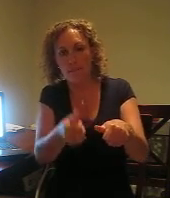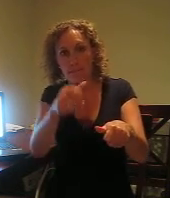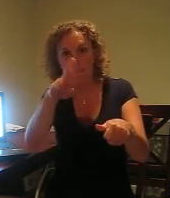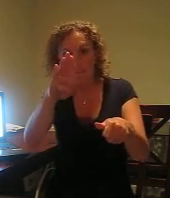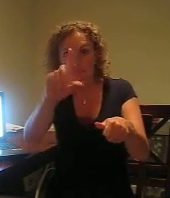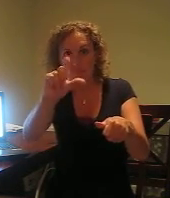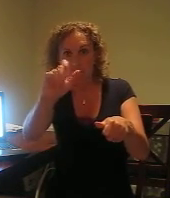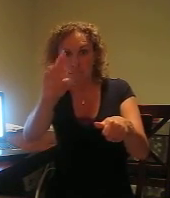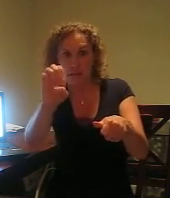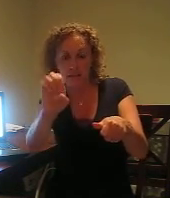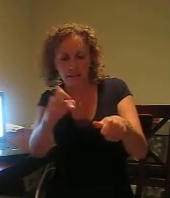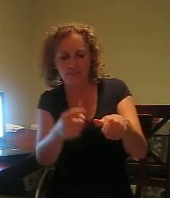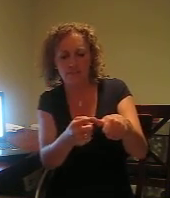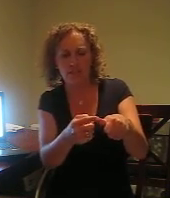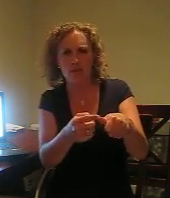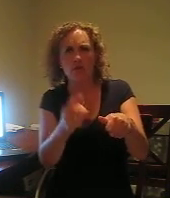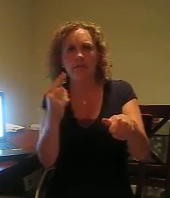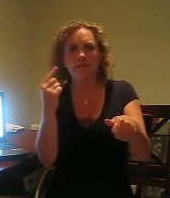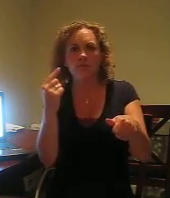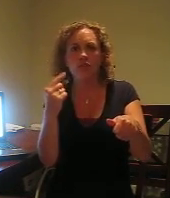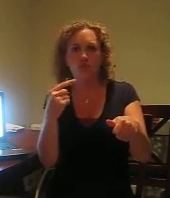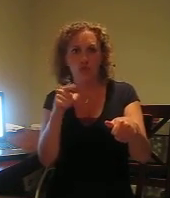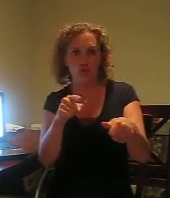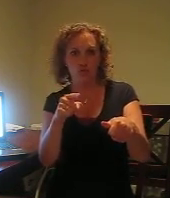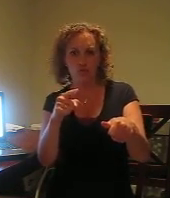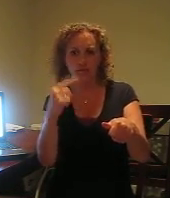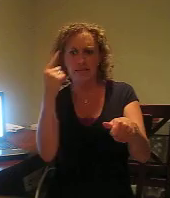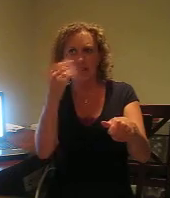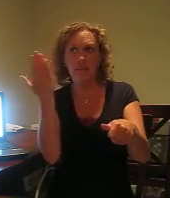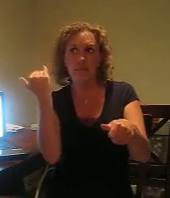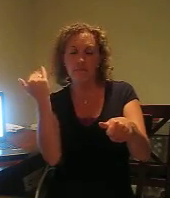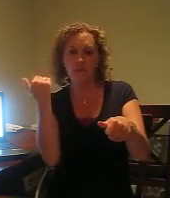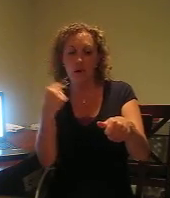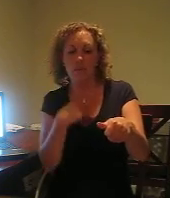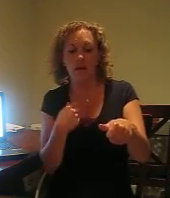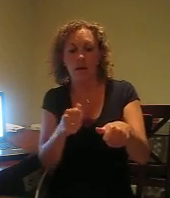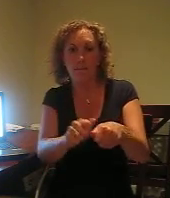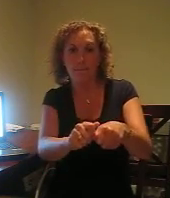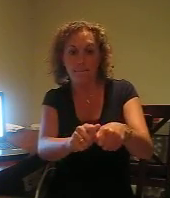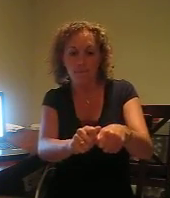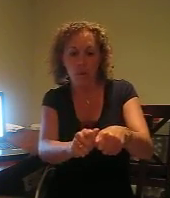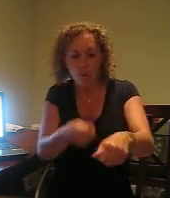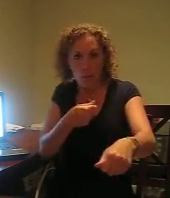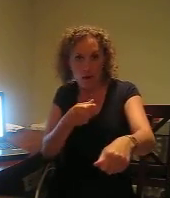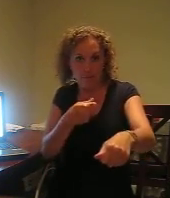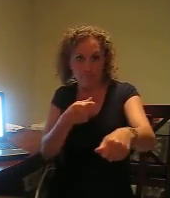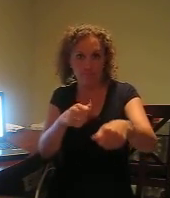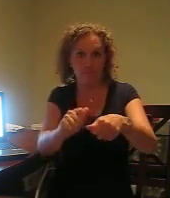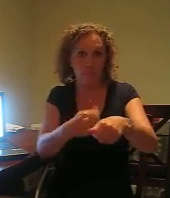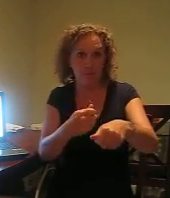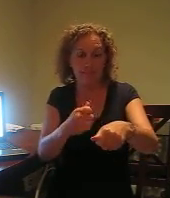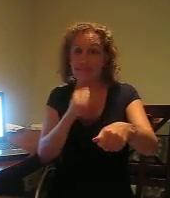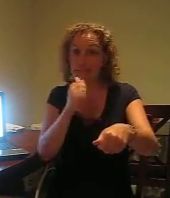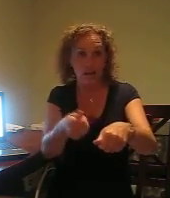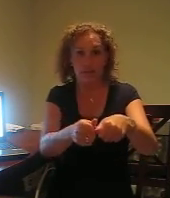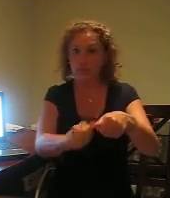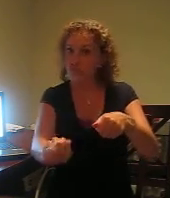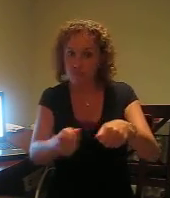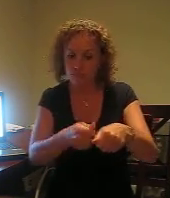do in a couple of previous videos, when I ignite this, I'm actually going to pull away with the rod rather than push forward with the knife, because I